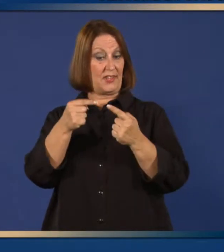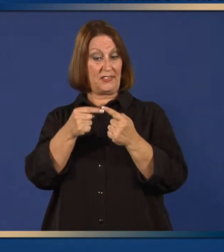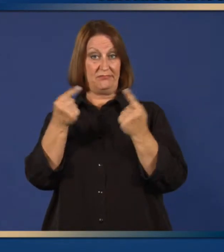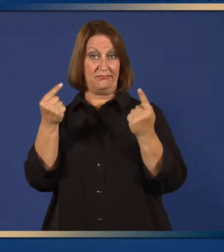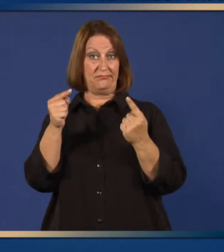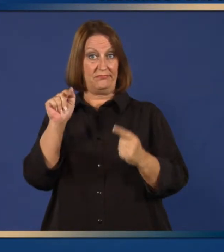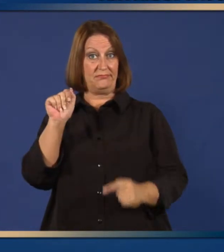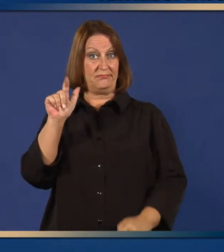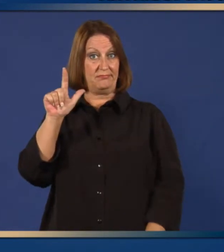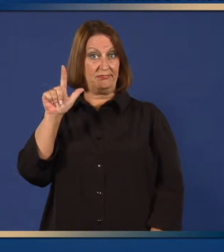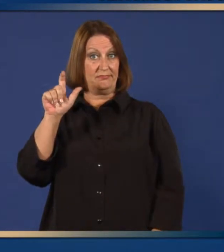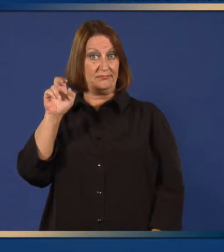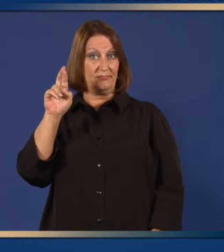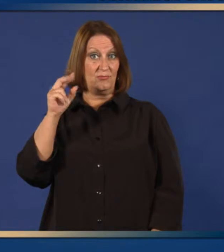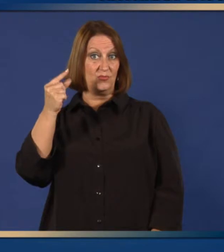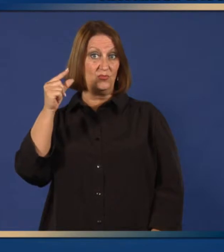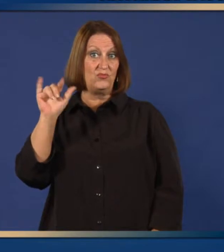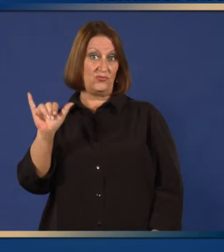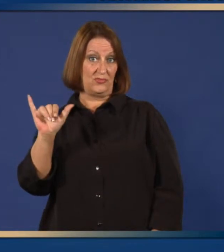reaction.